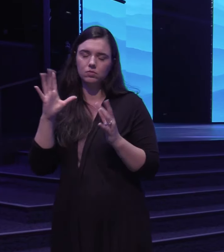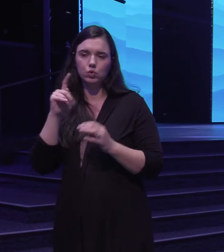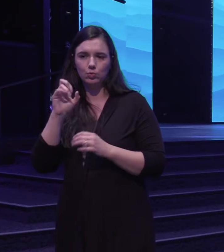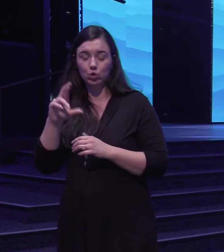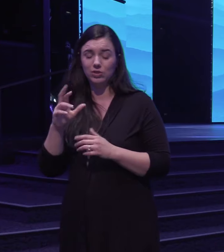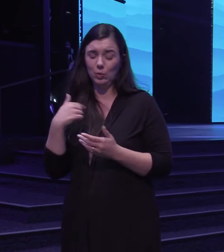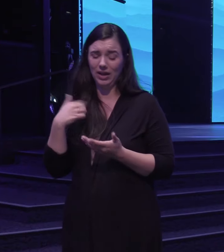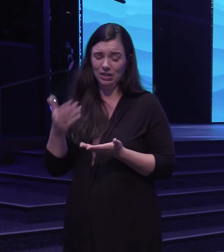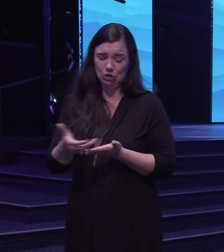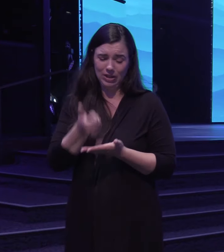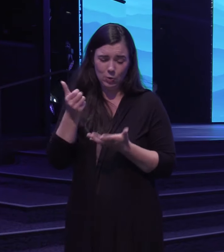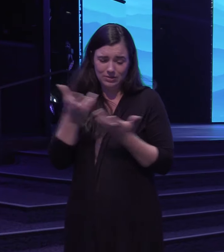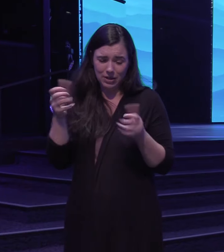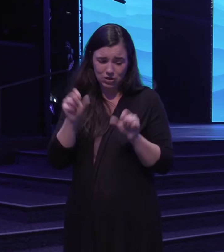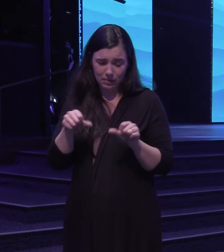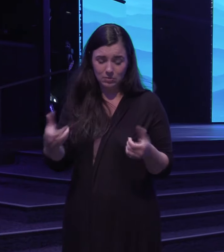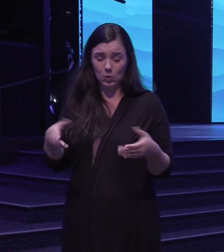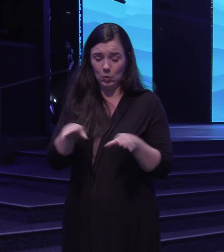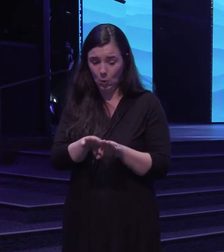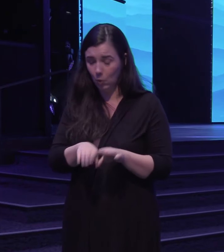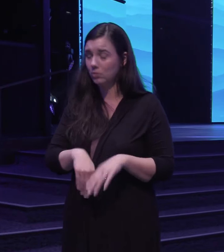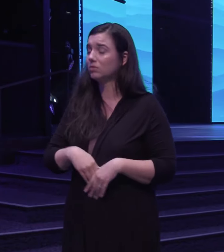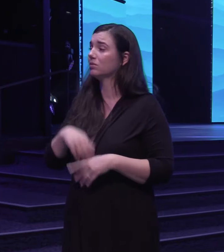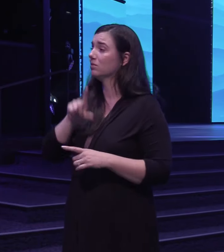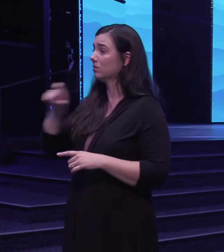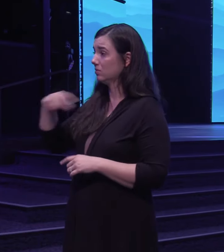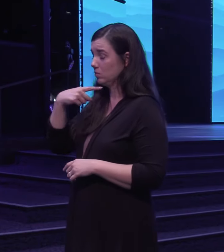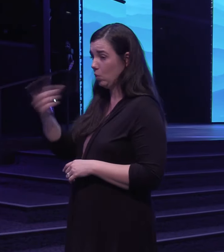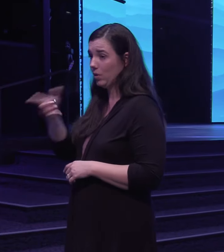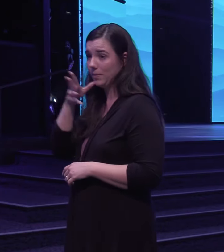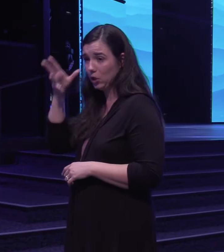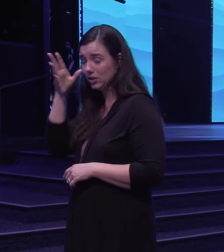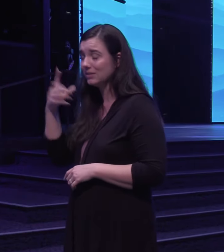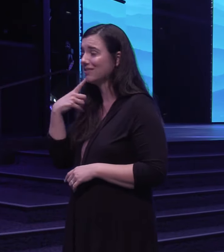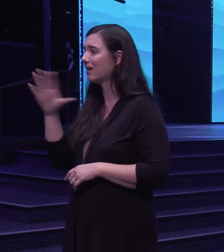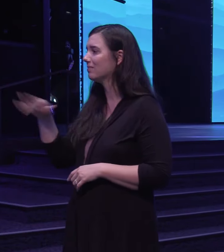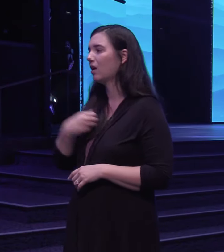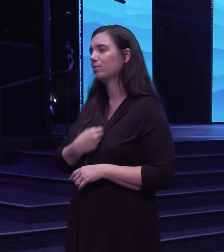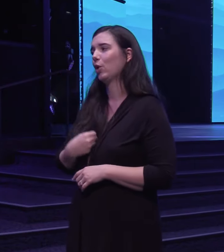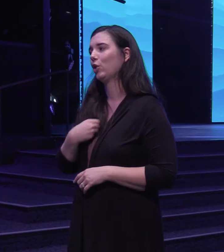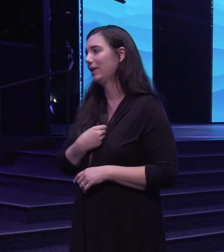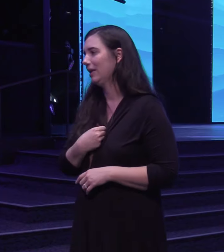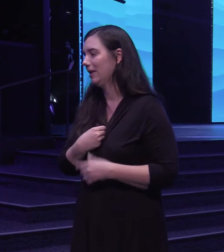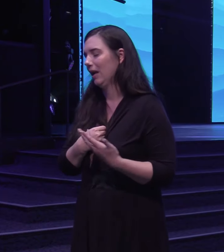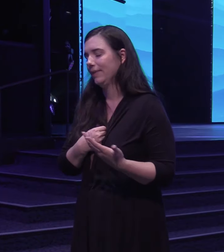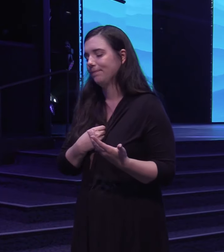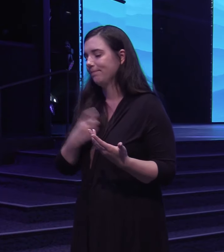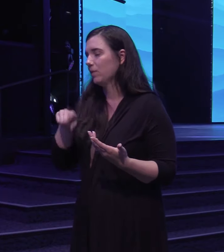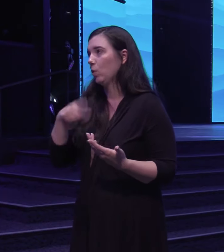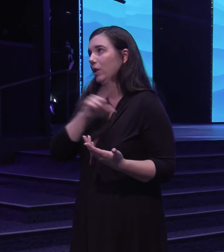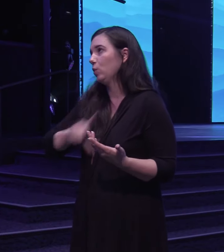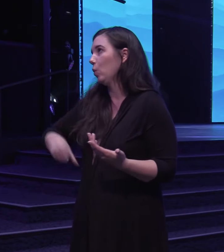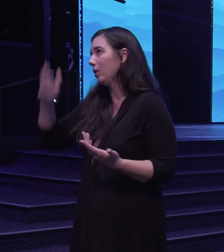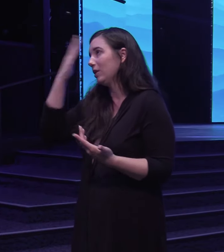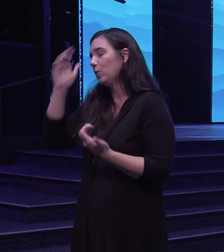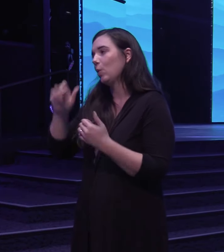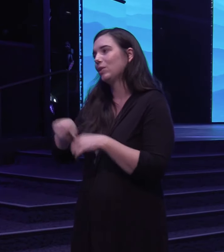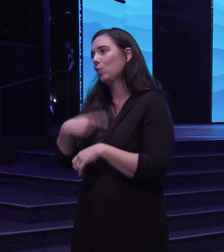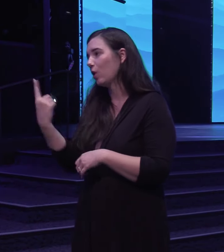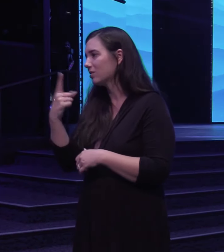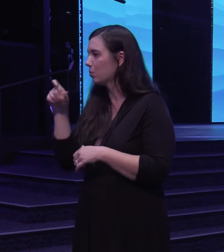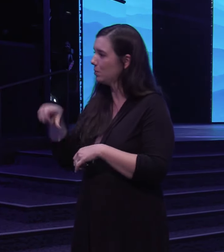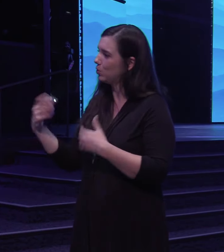much as I dared, closed them up, went out and told the parents. And I said, I'm sorry, you know, only the Lord knows how long